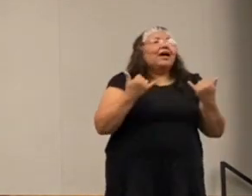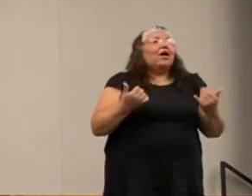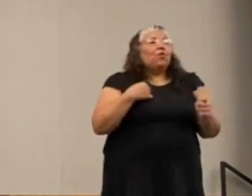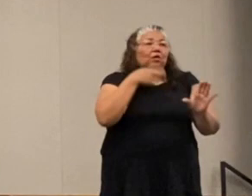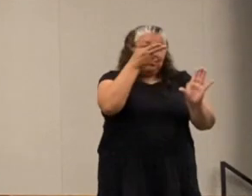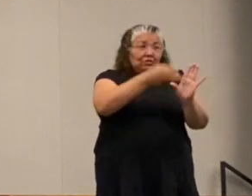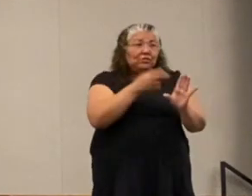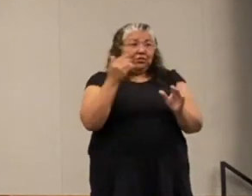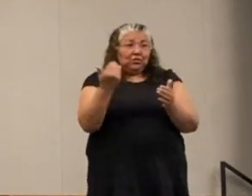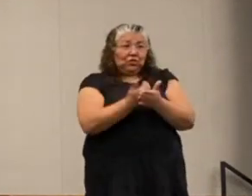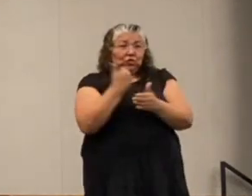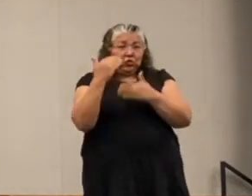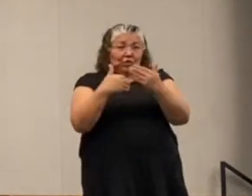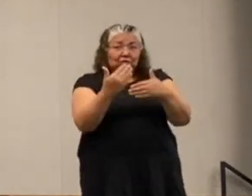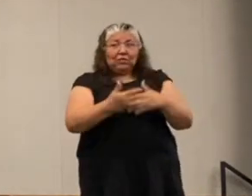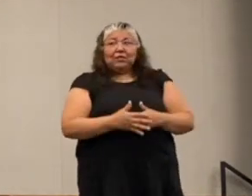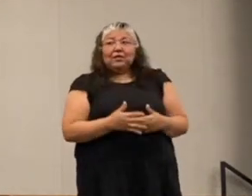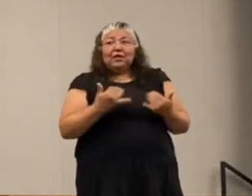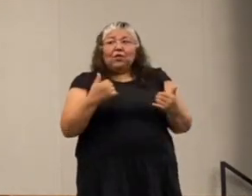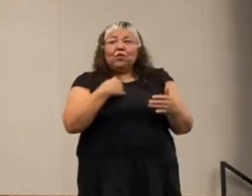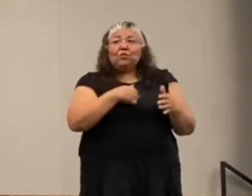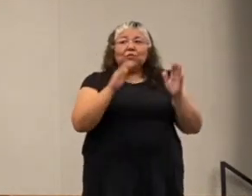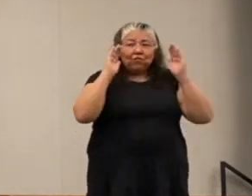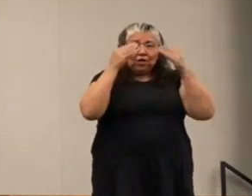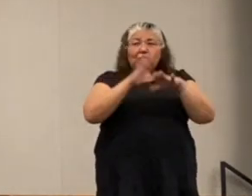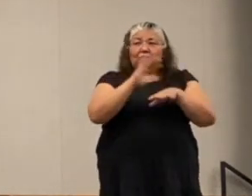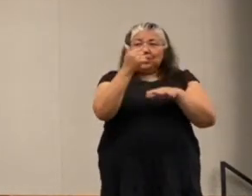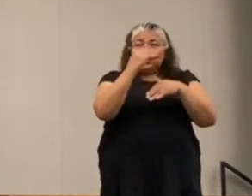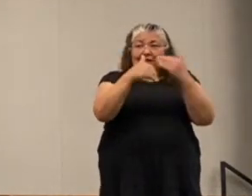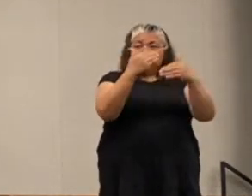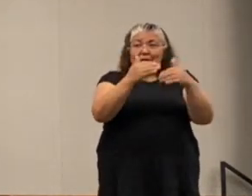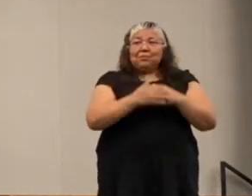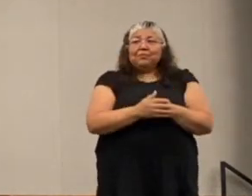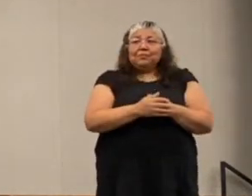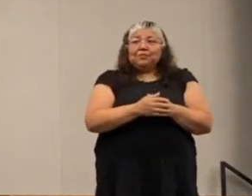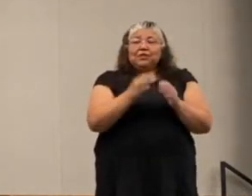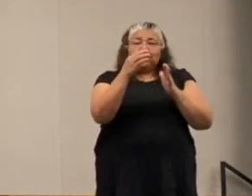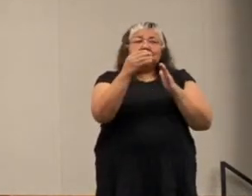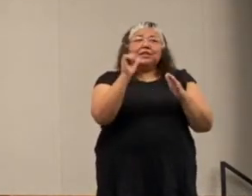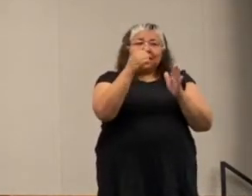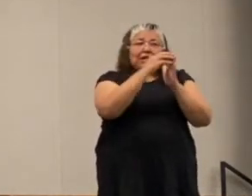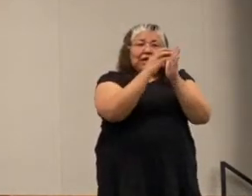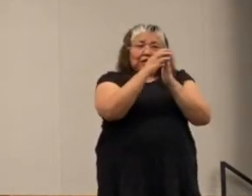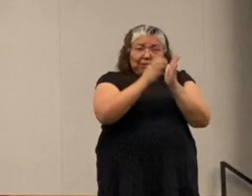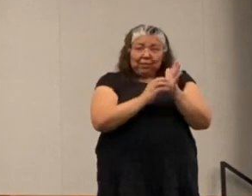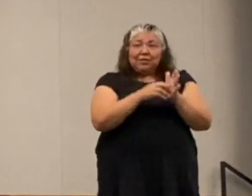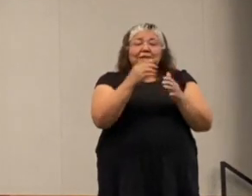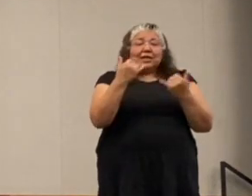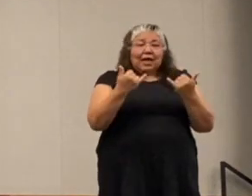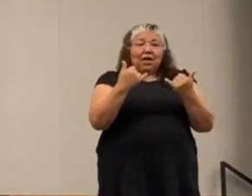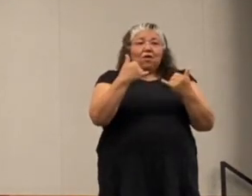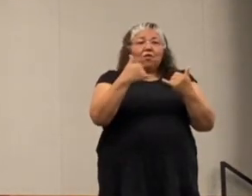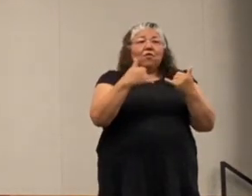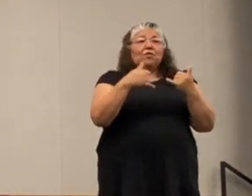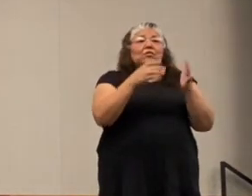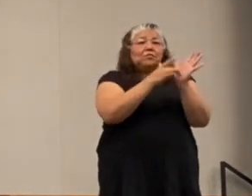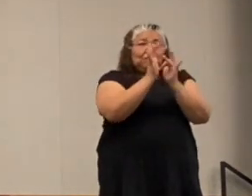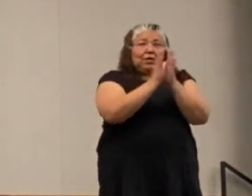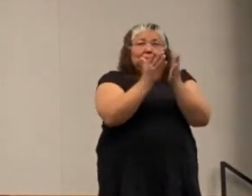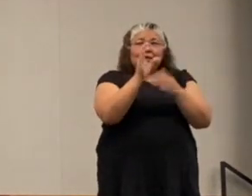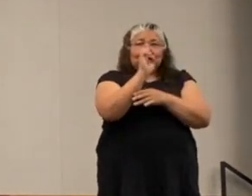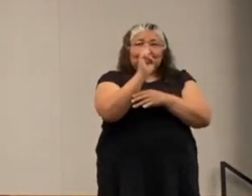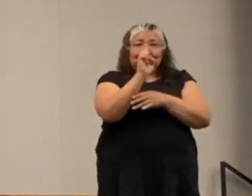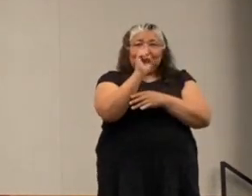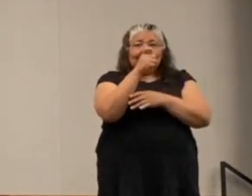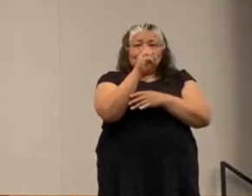a new series. We're going to be focusing on the Ten Commandments, and it's called There's Only Ten. So let's open up our Bibles. Let's go to Exodus chapter